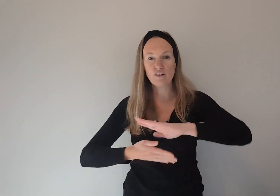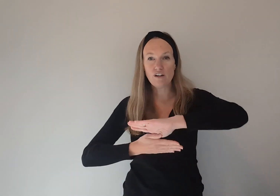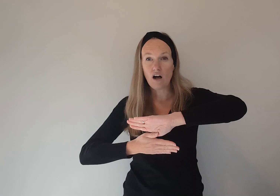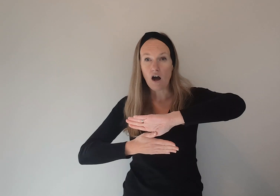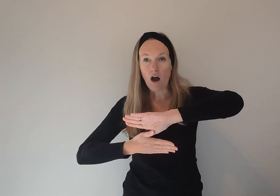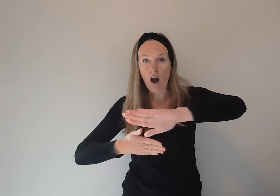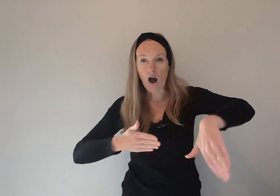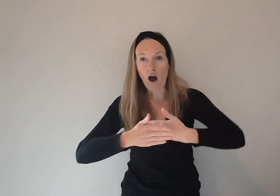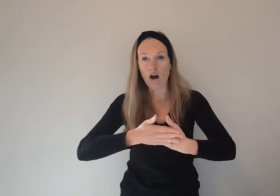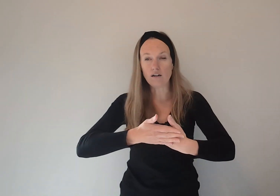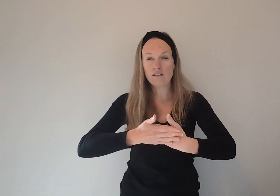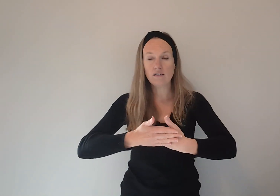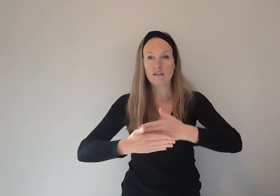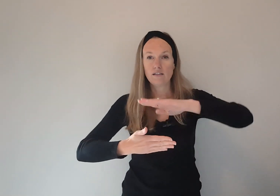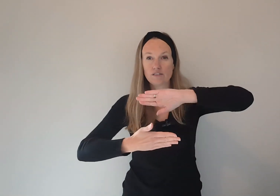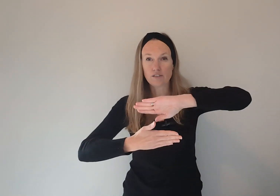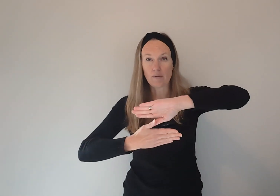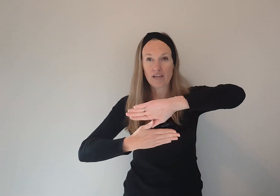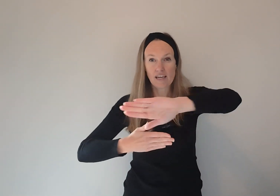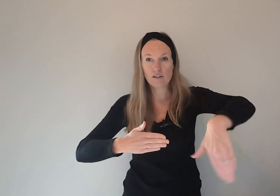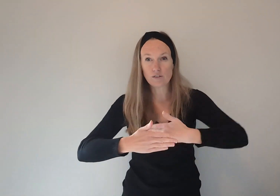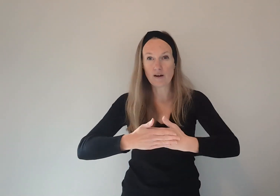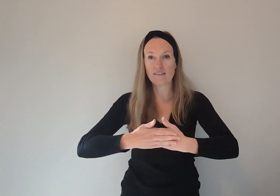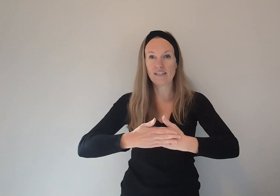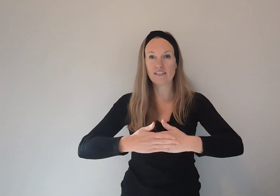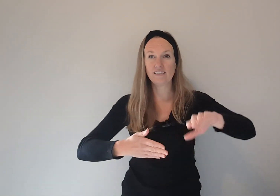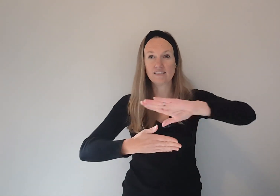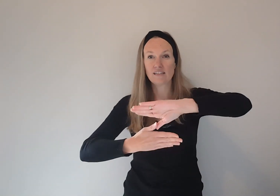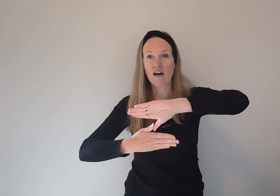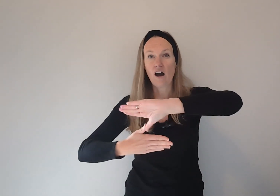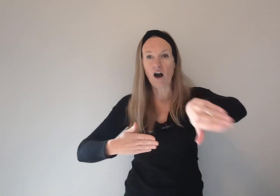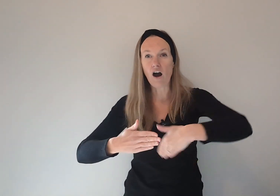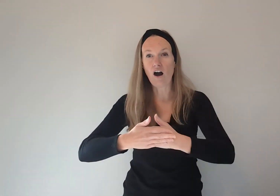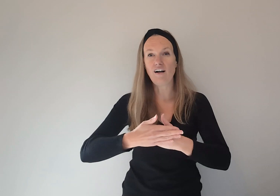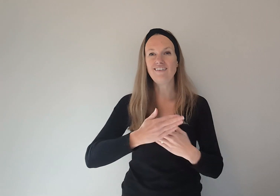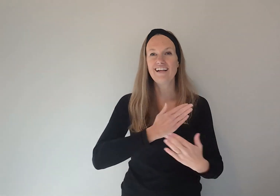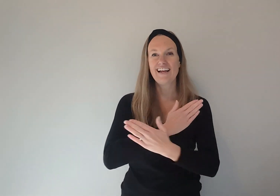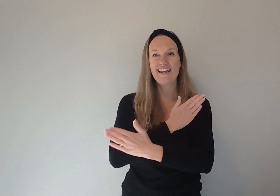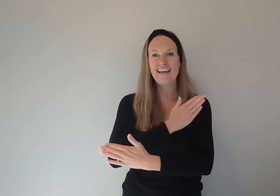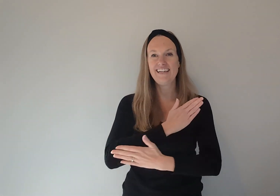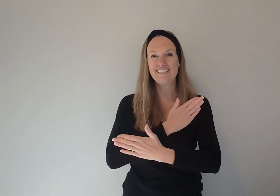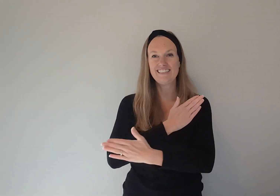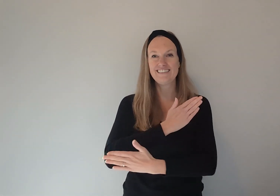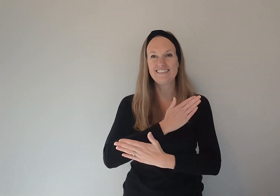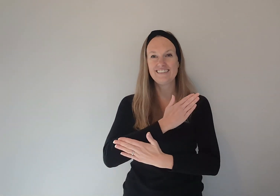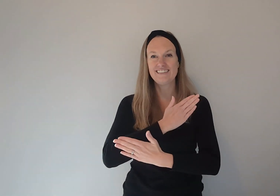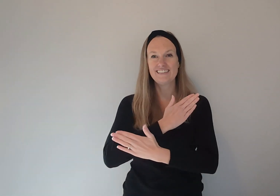Joyful, all. So dominant hand goes around like this. All nations.